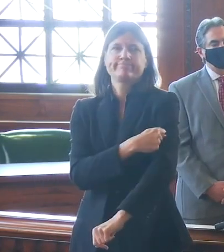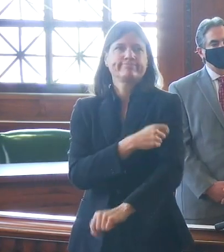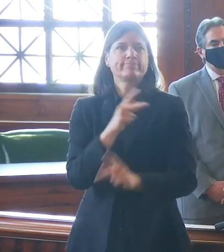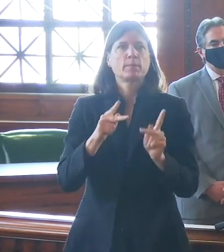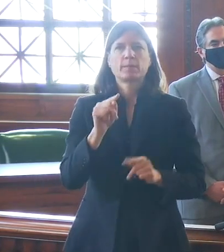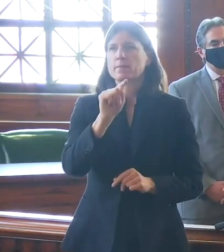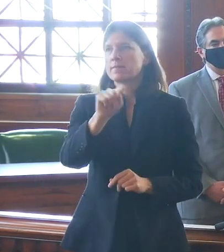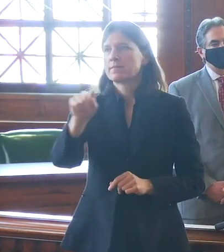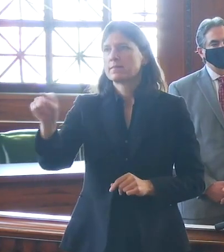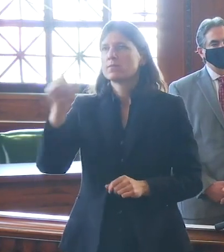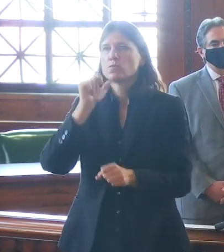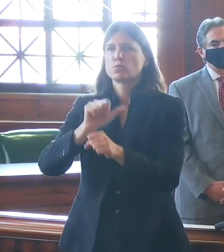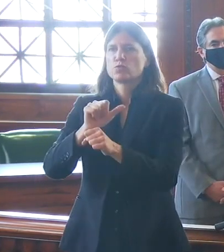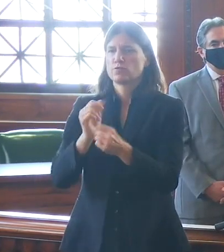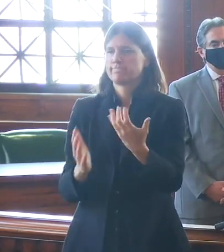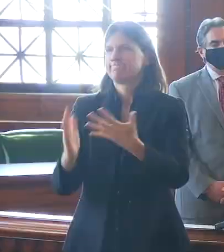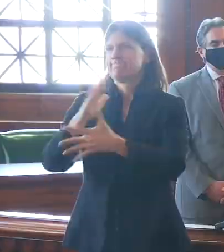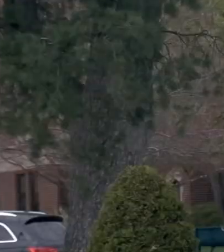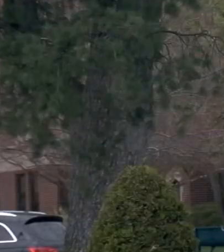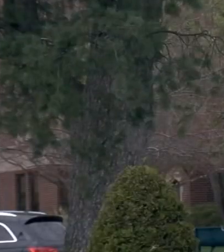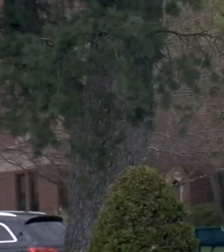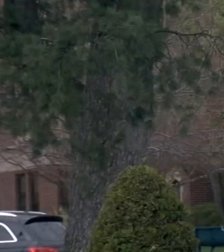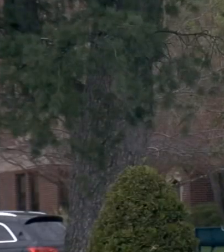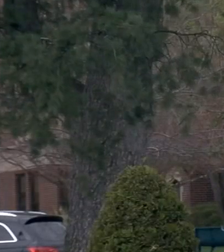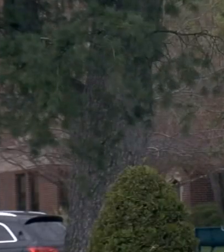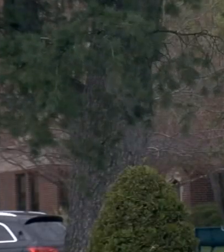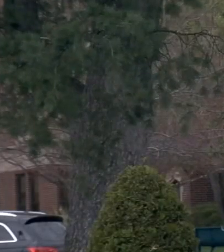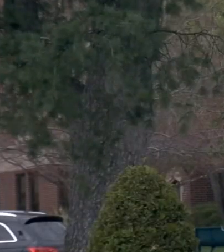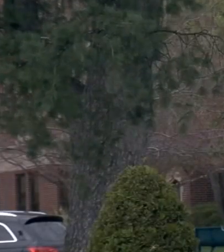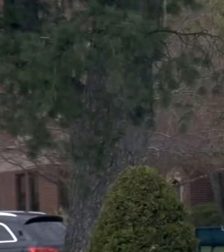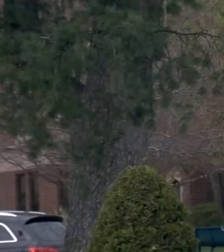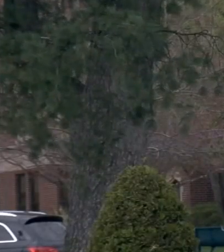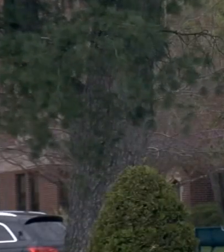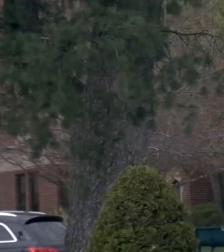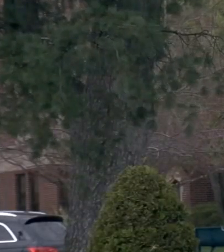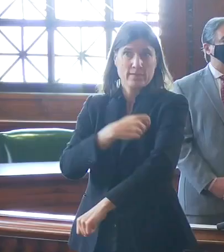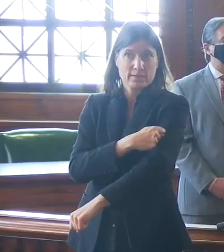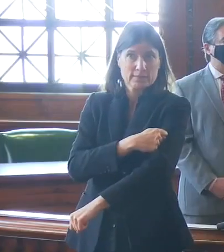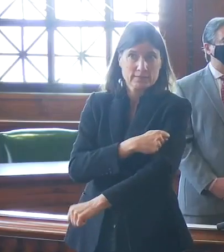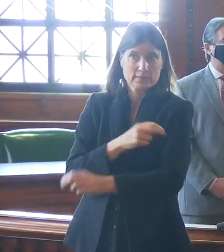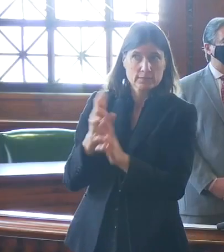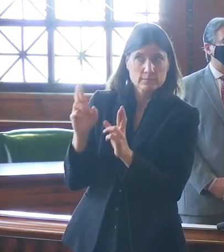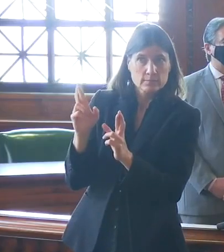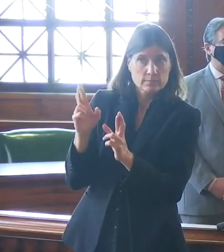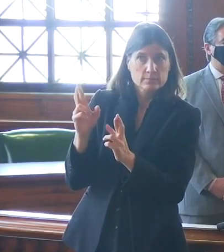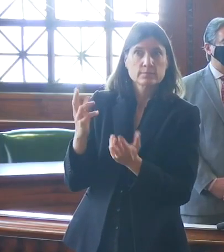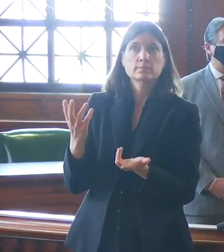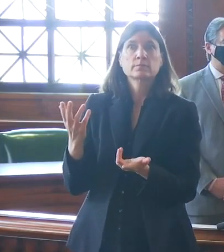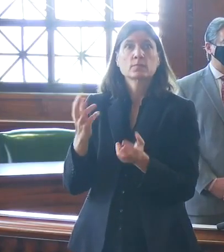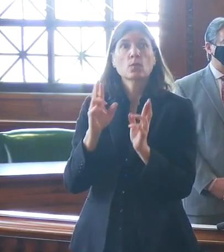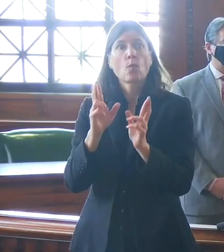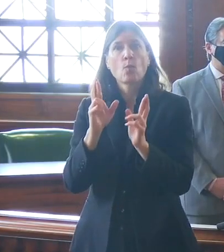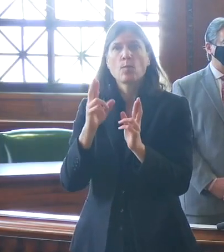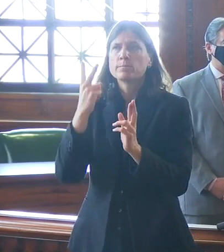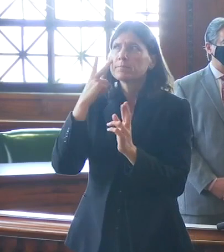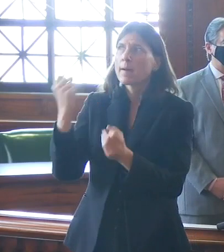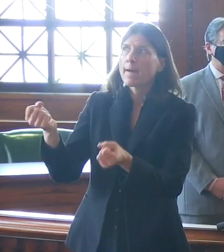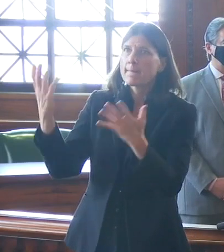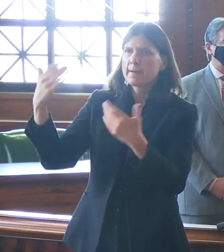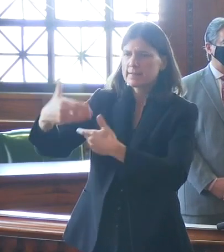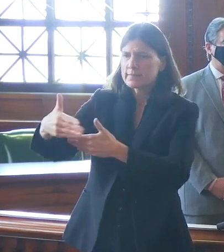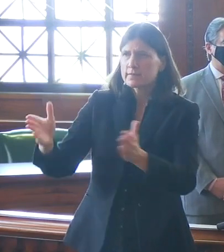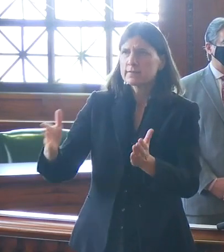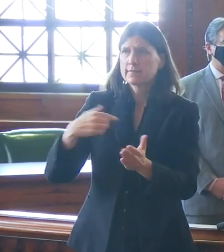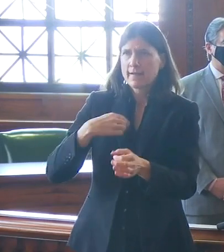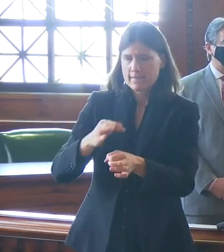weeks while manufacturing and distribution ramps up. President and CEO of Bay State Health, Dr. Mark Kerouac, echoing a similar message.